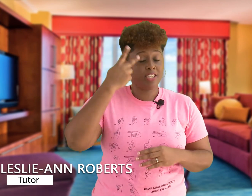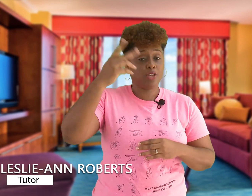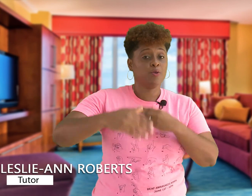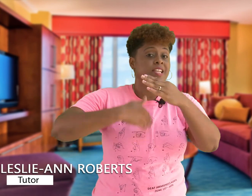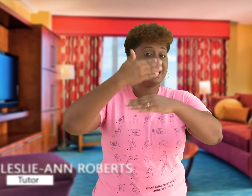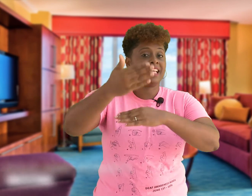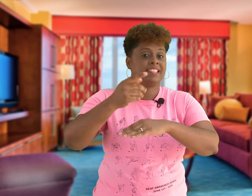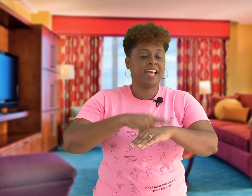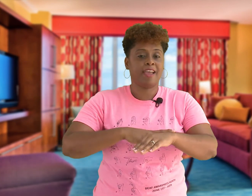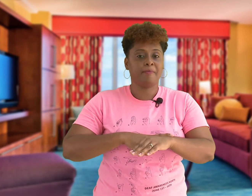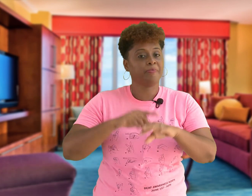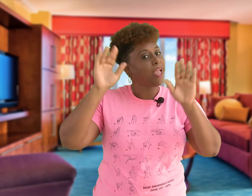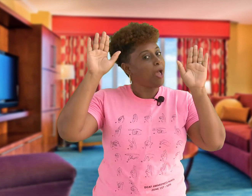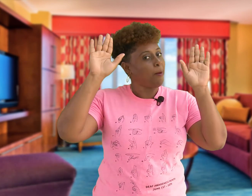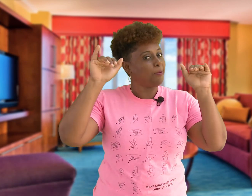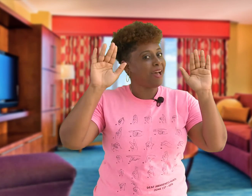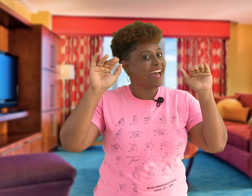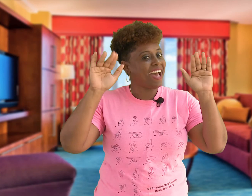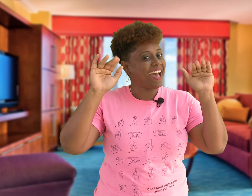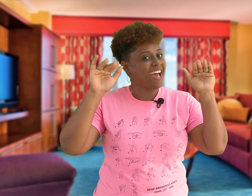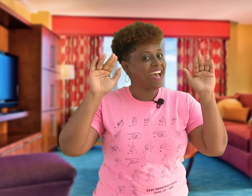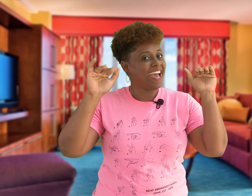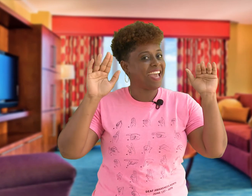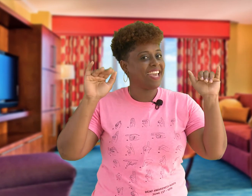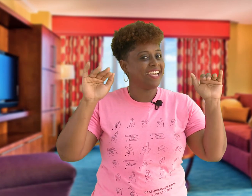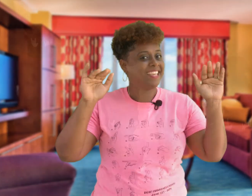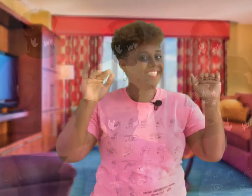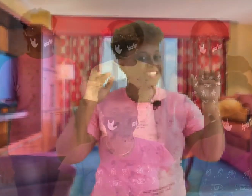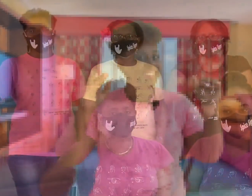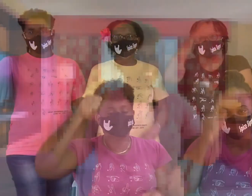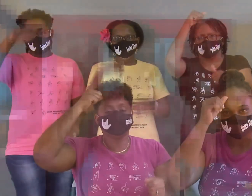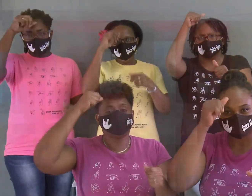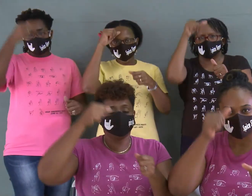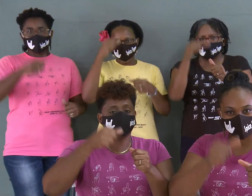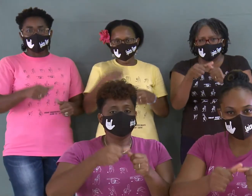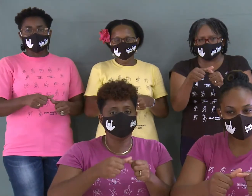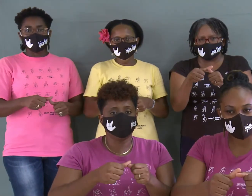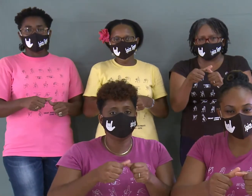and see you next time. Bye-bye. Remember,